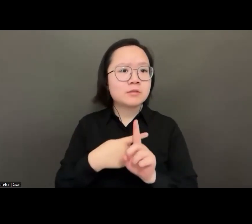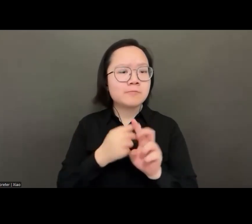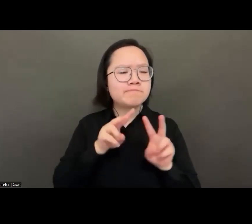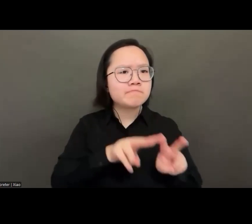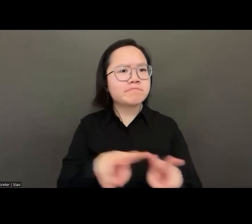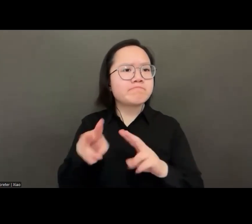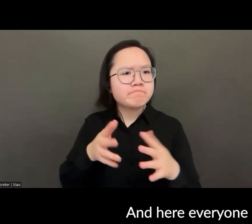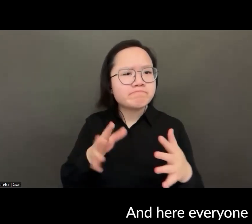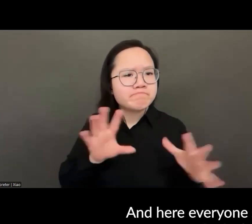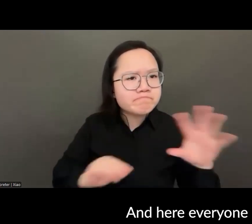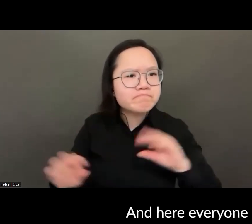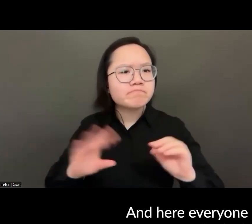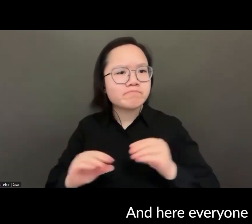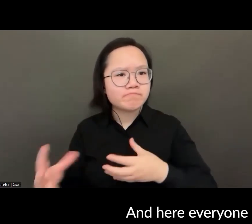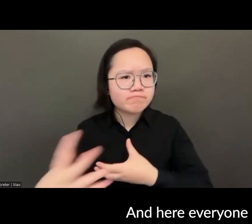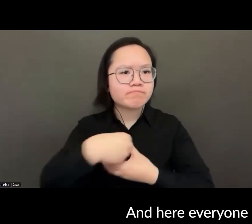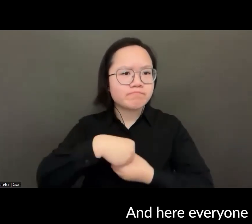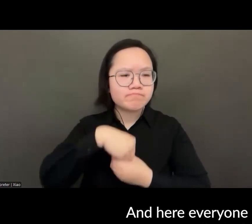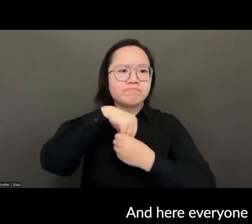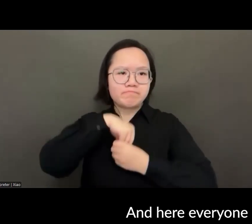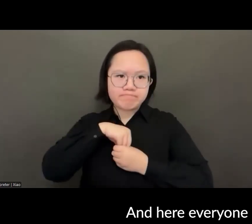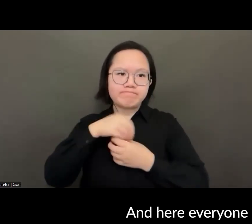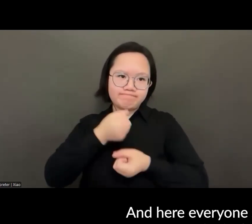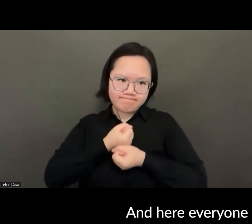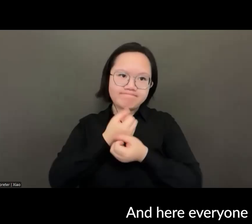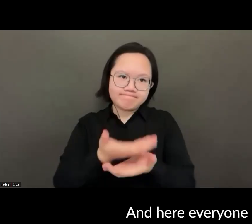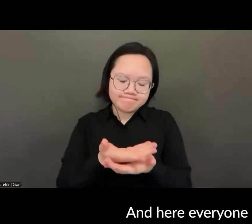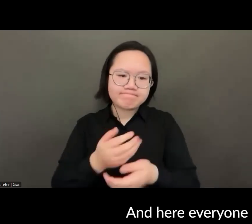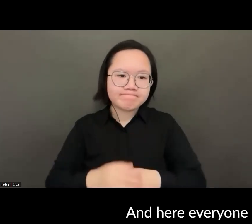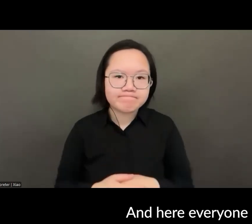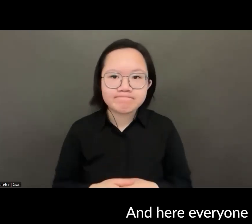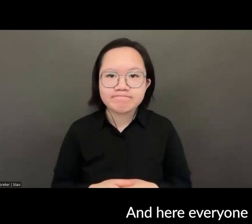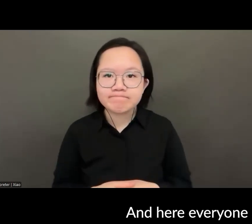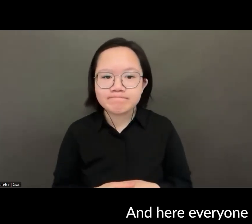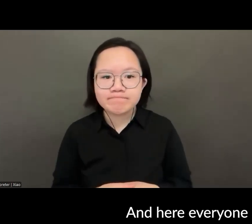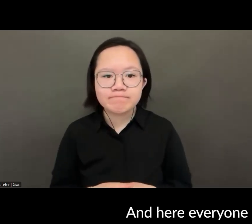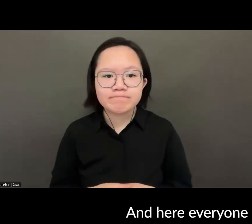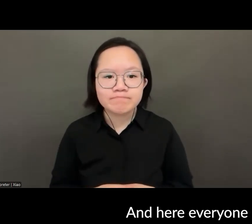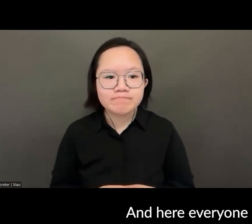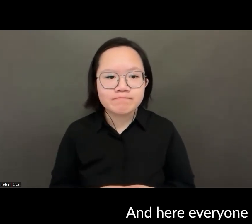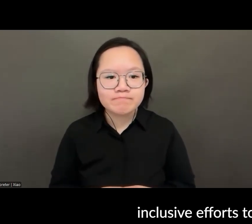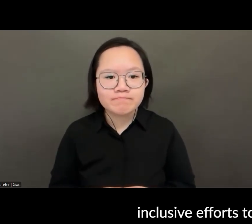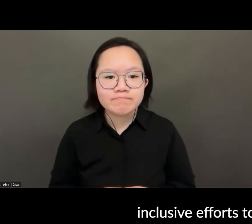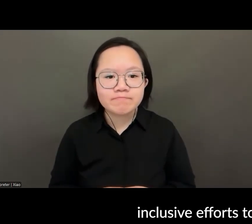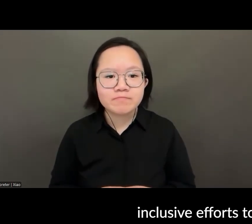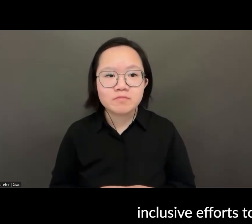up their voices. And here, everyone shared about the need for